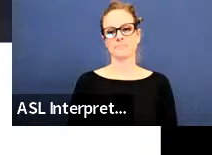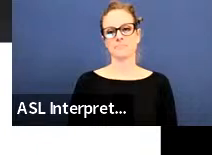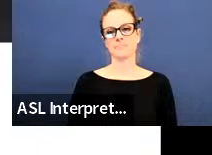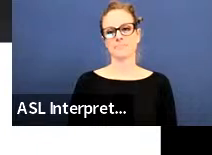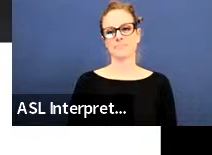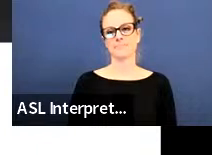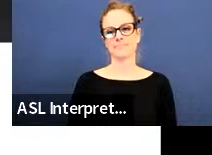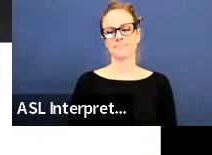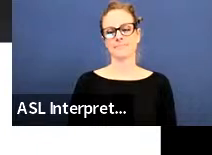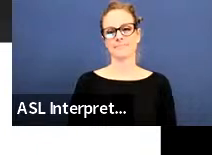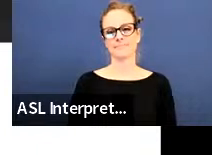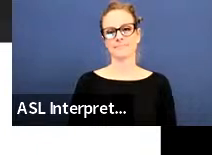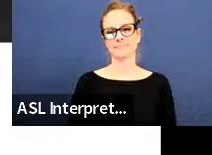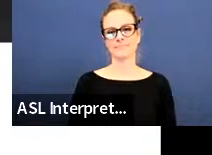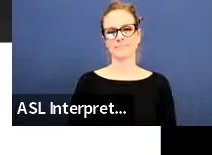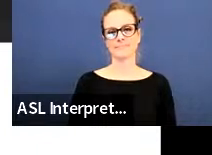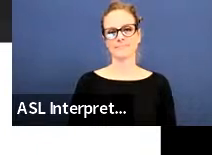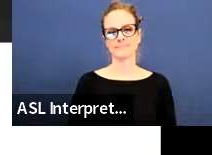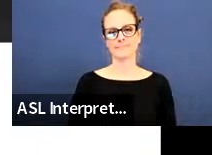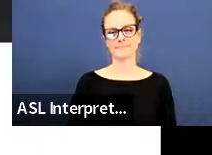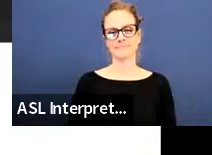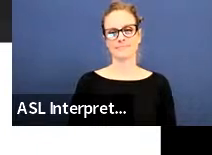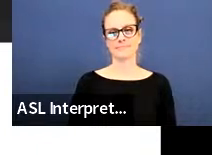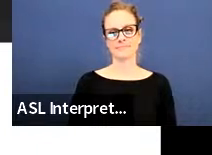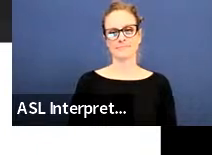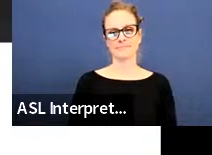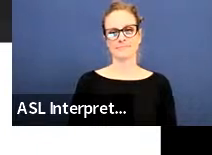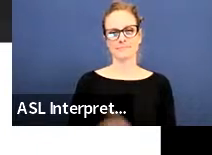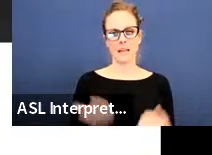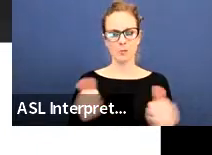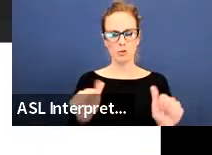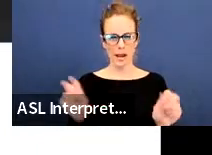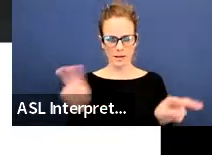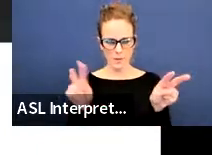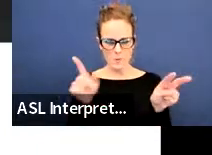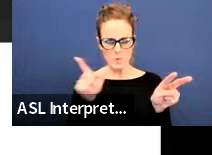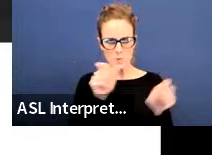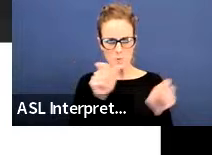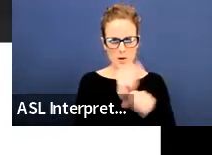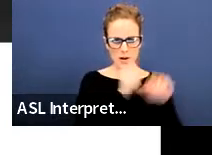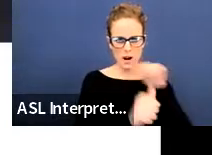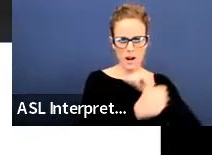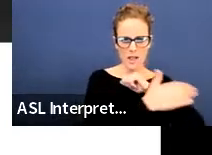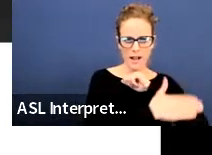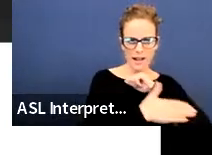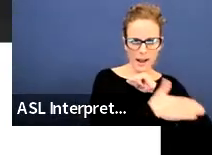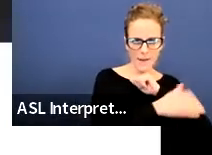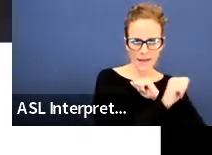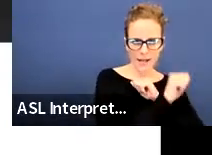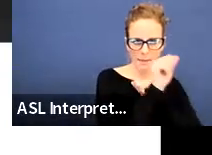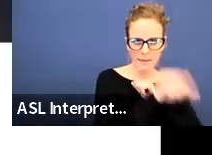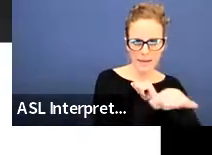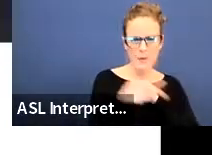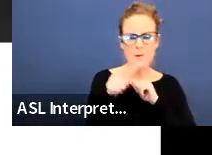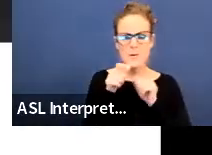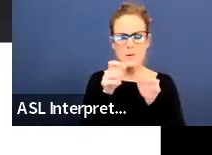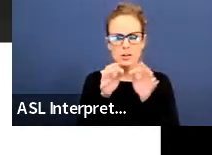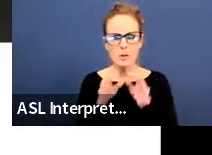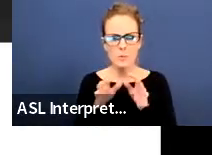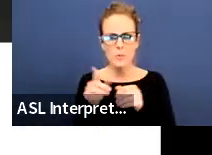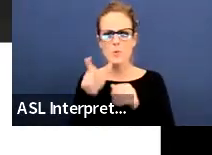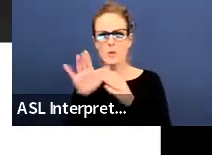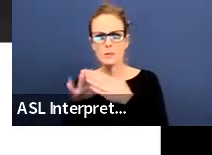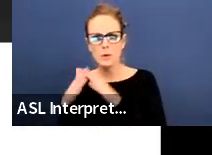I'm trying to distinguish between county folks, interpreters, and